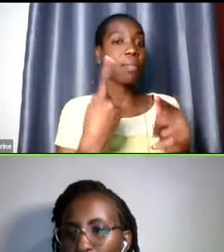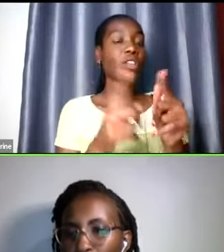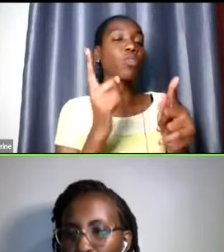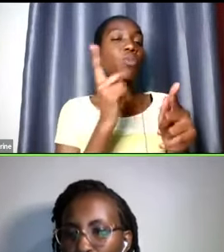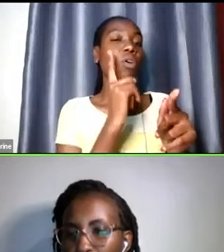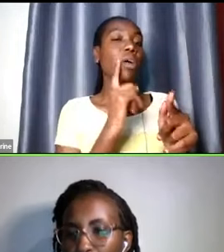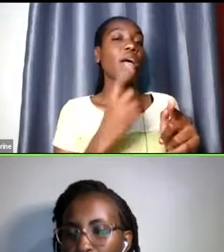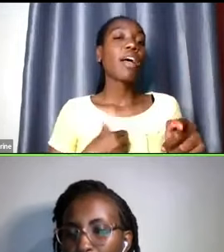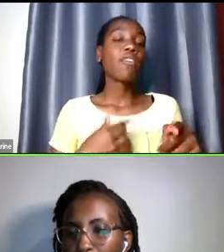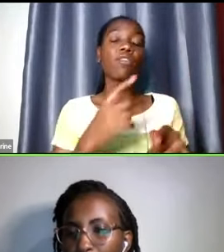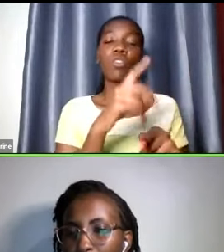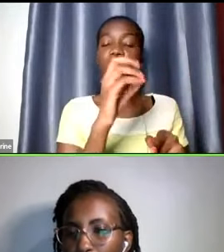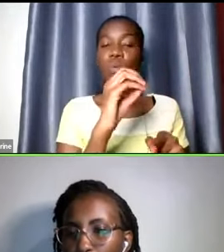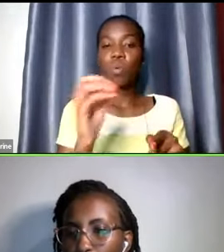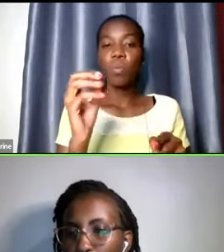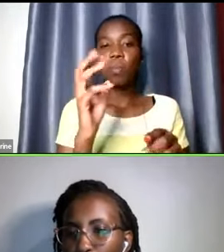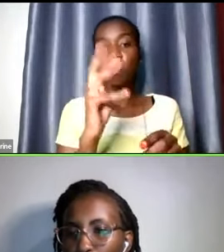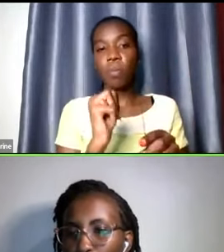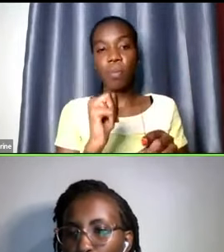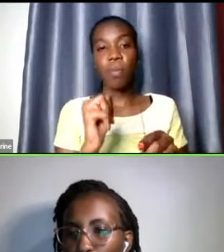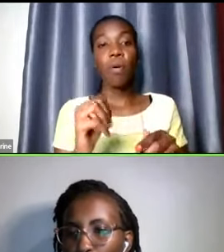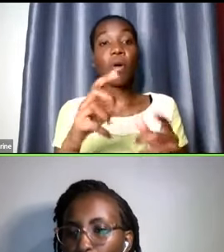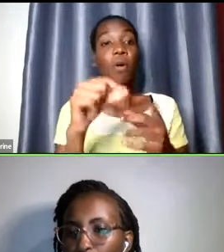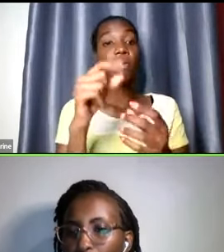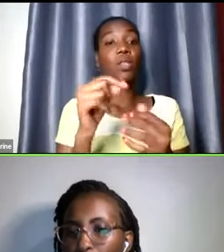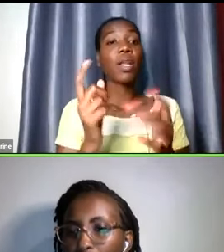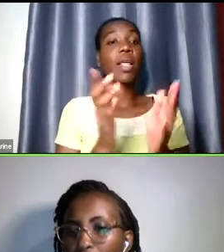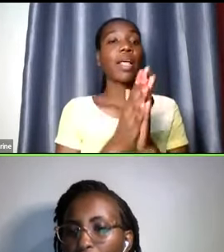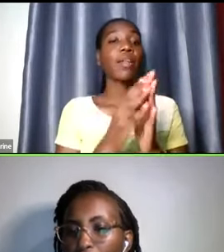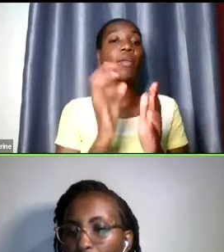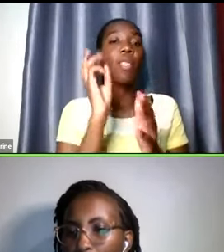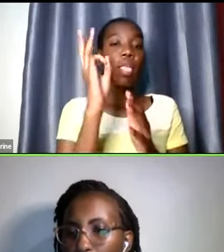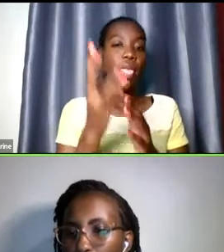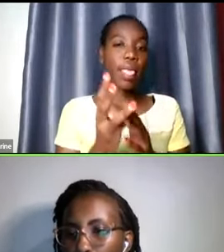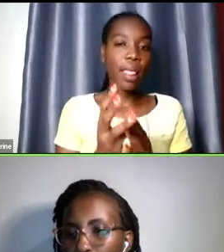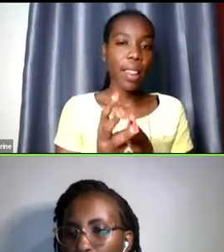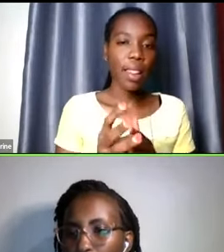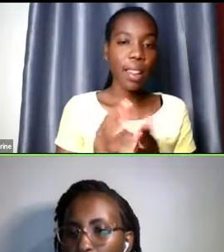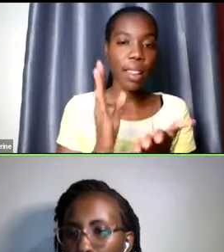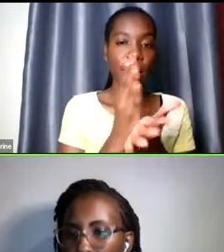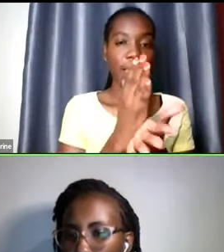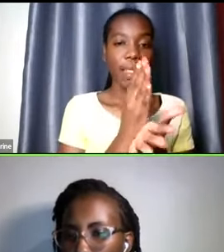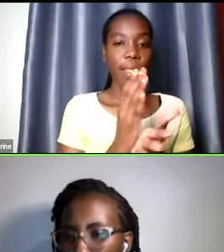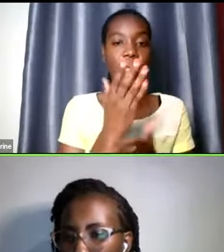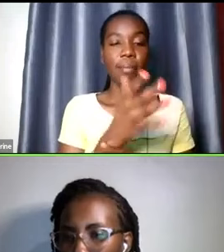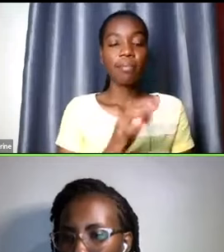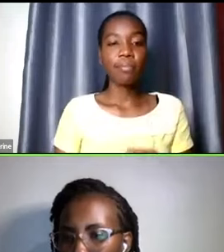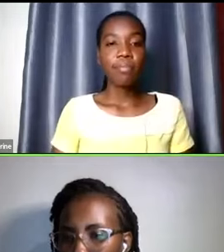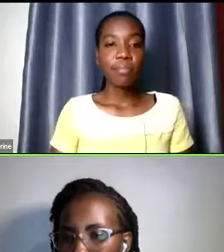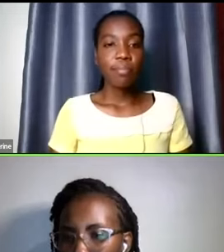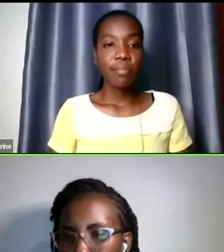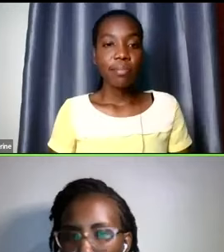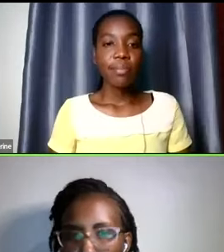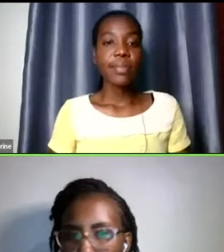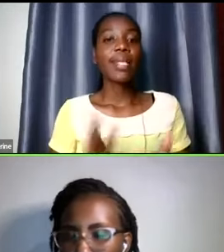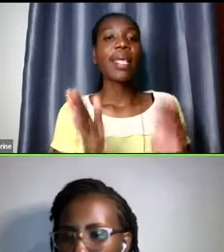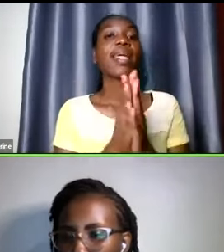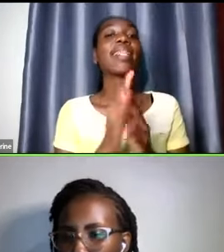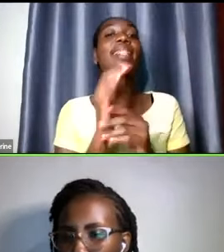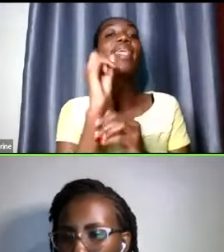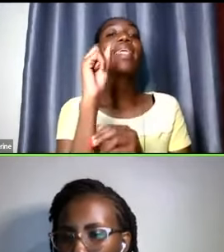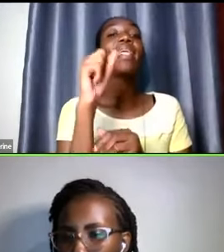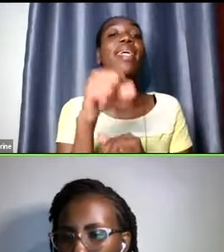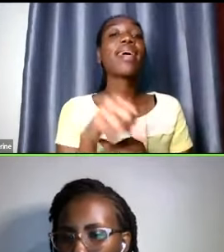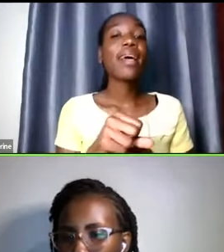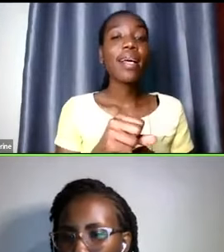option. Just register there and a link will be shared with you at that point. And yes, somebody is asking